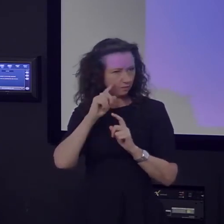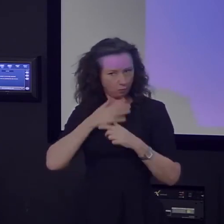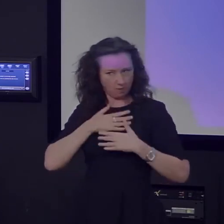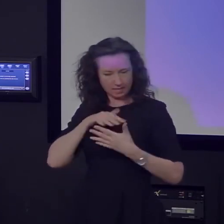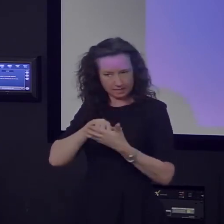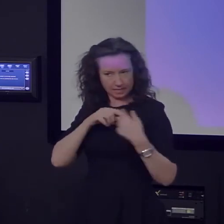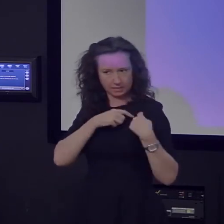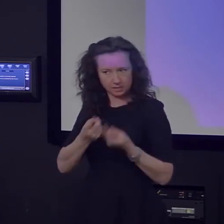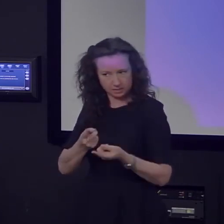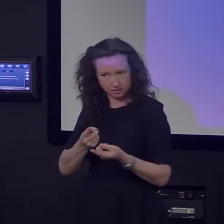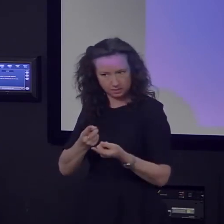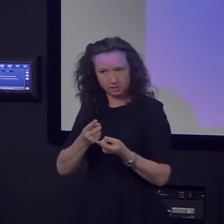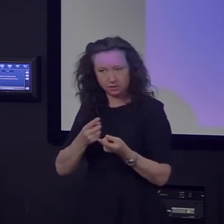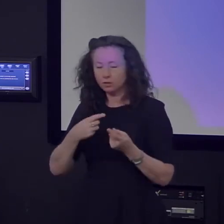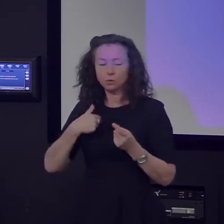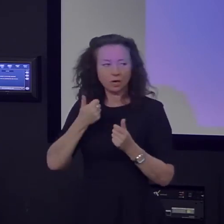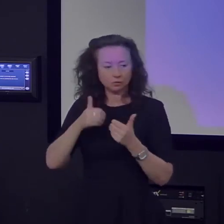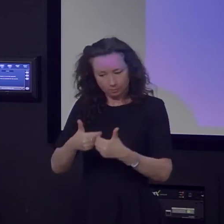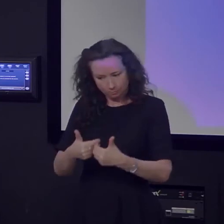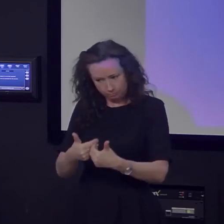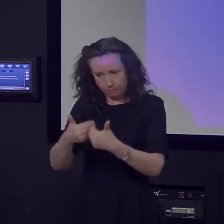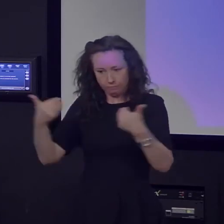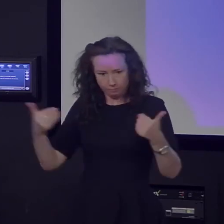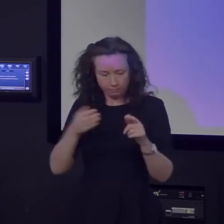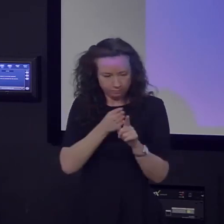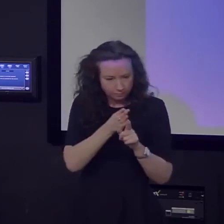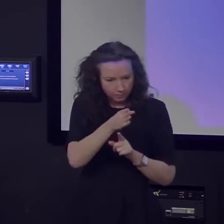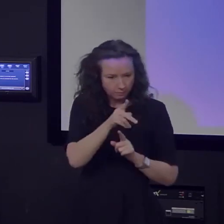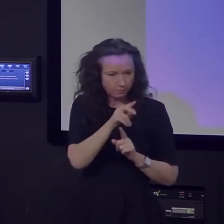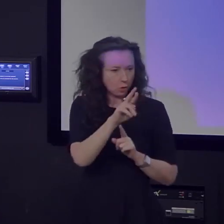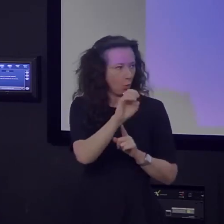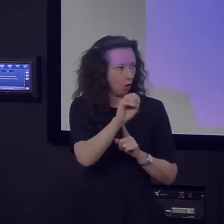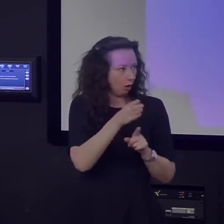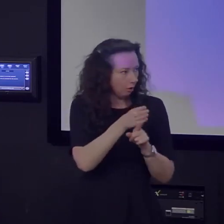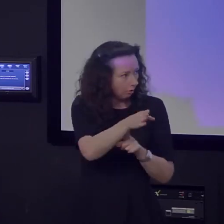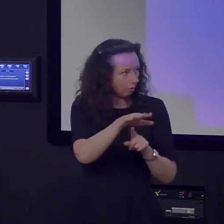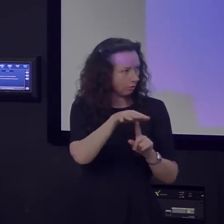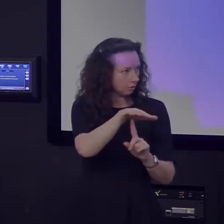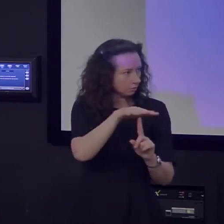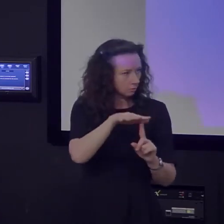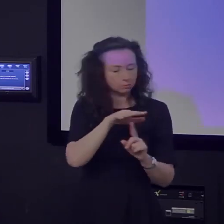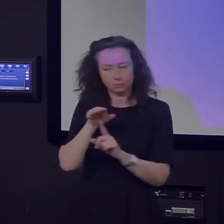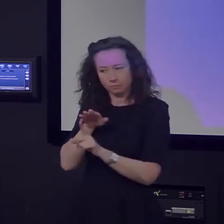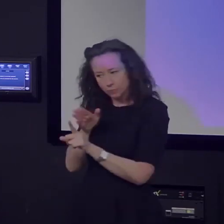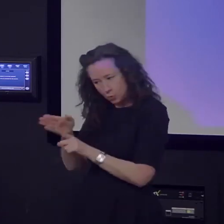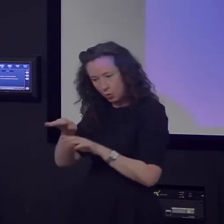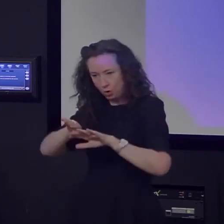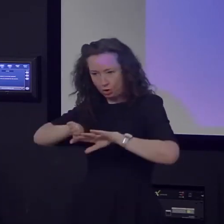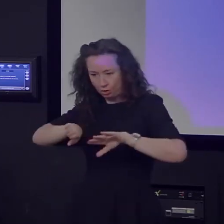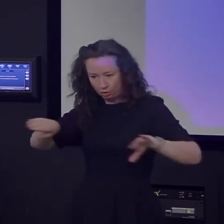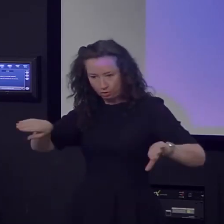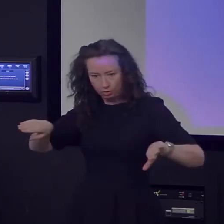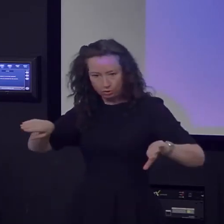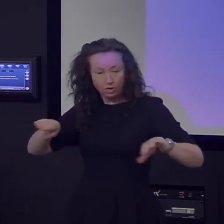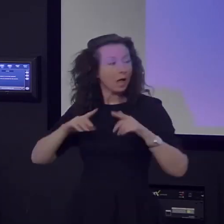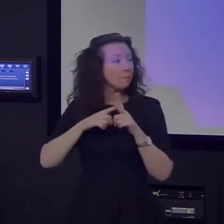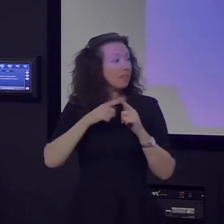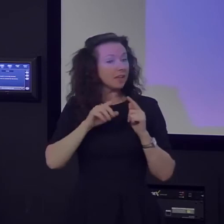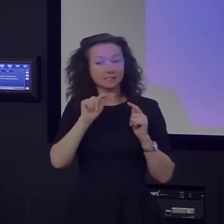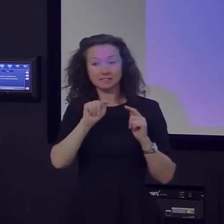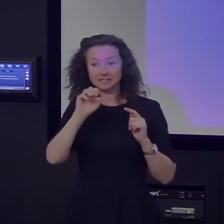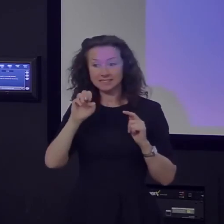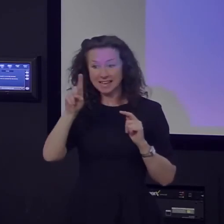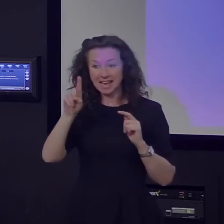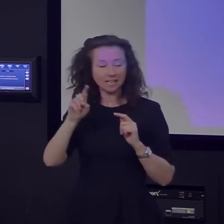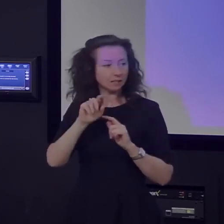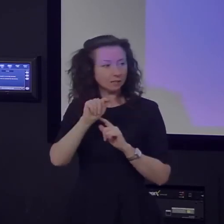have everybody in one pure condition and everybody in another pure condition. But if you watch the tutor when it's running, the cognitive